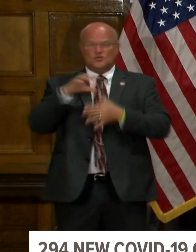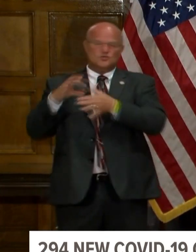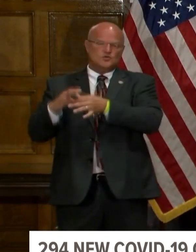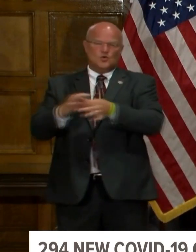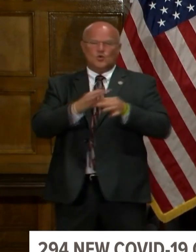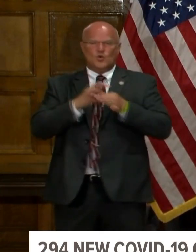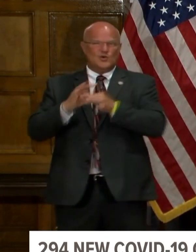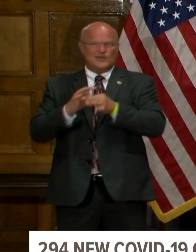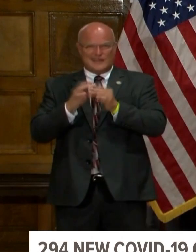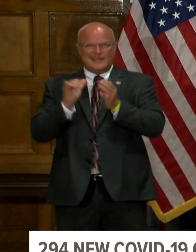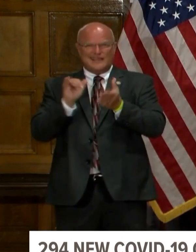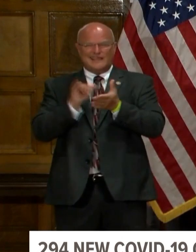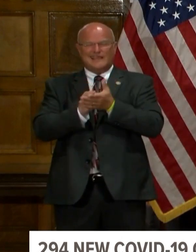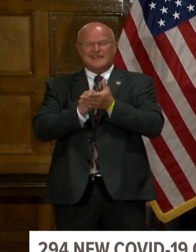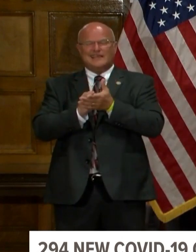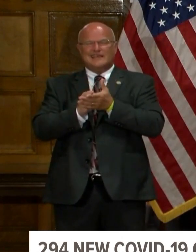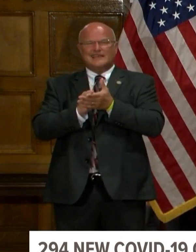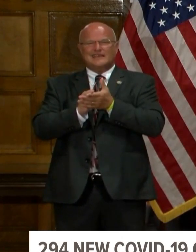coordinate that